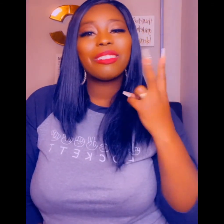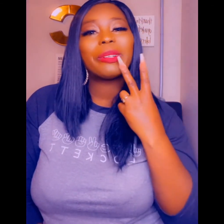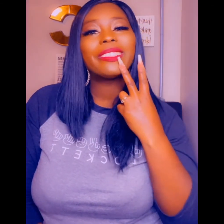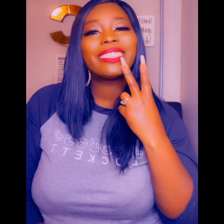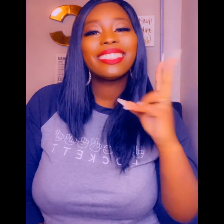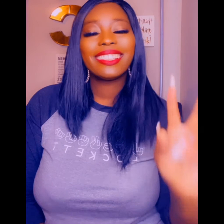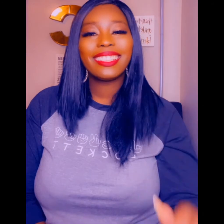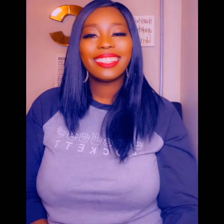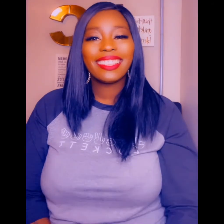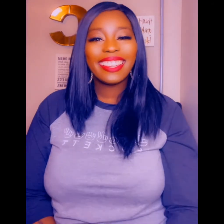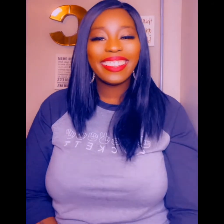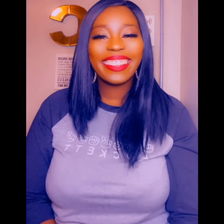Vegetables.